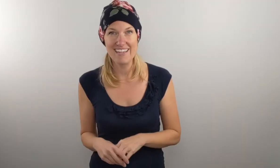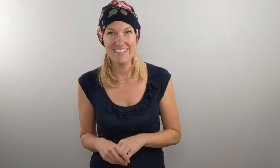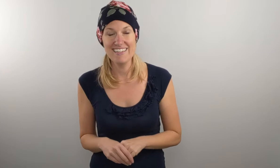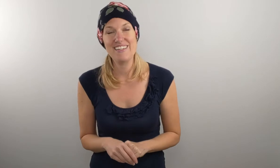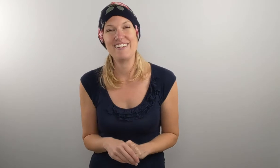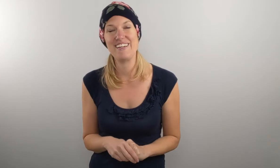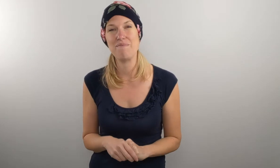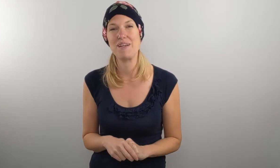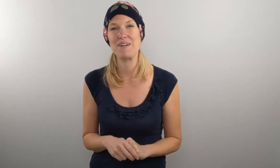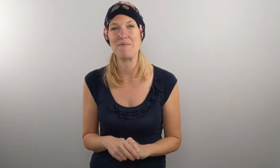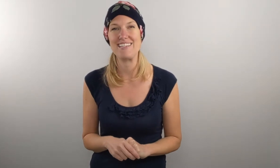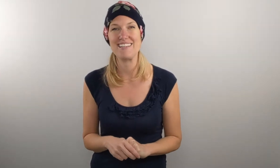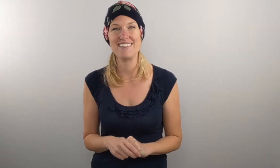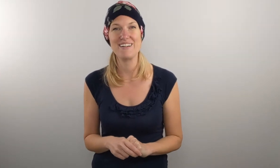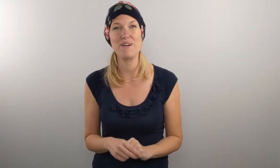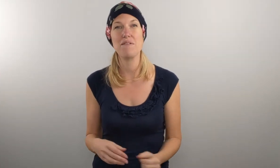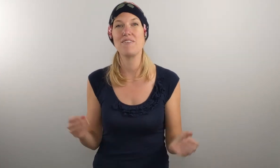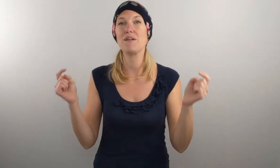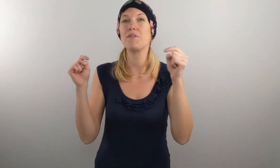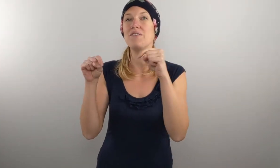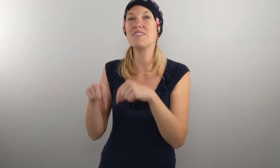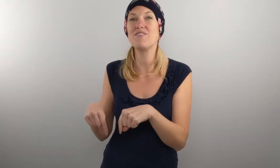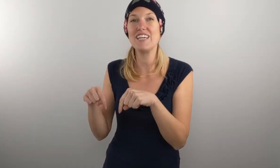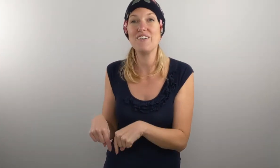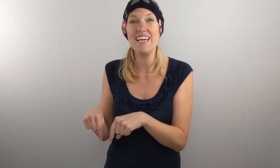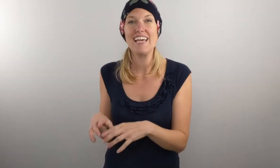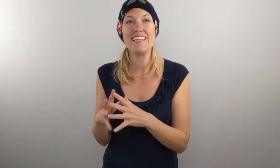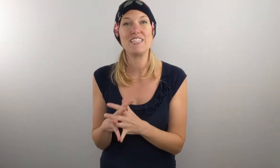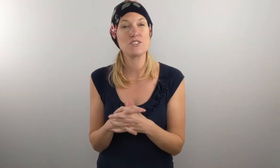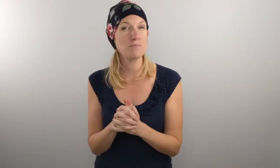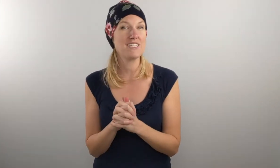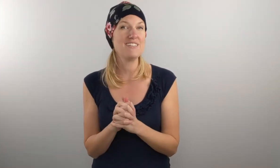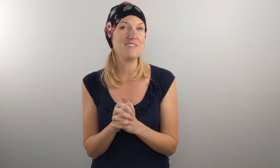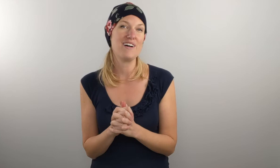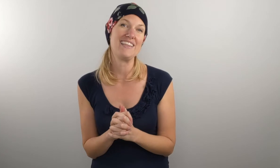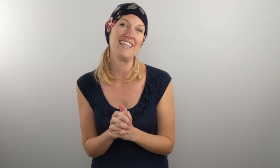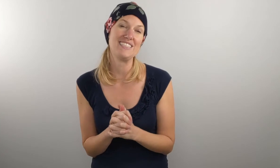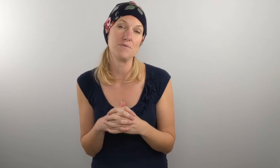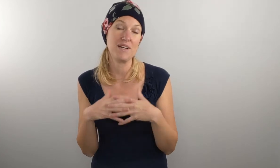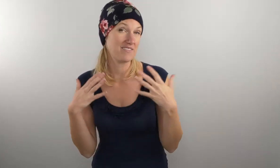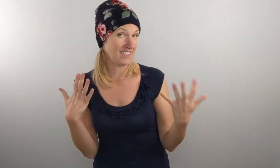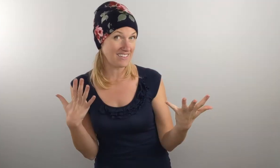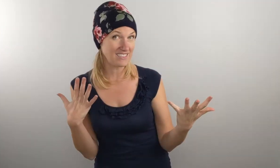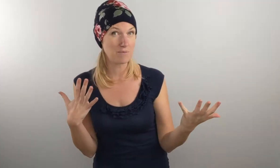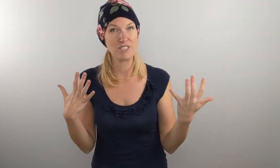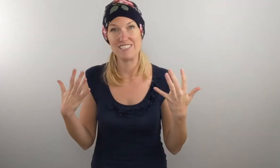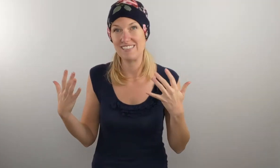right-handed, you're gonna mirror my signs at home. If you look below this video, in the description, you'll find links to print off the lyrics or purchase the